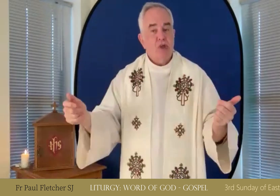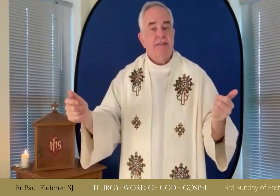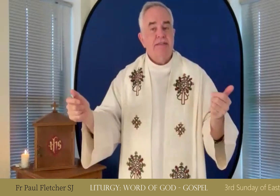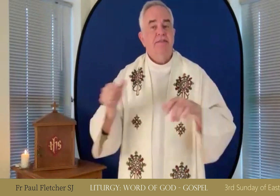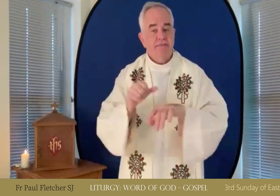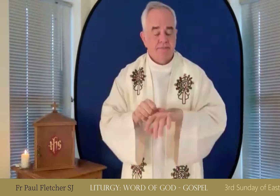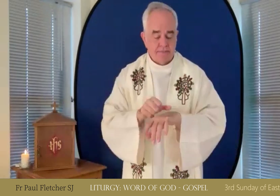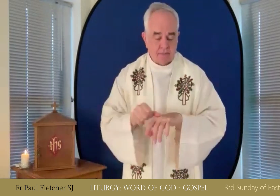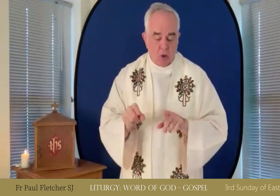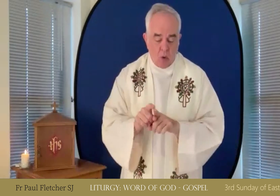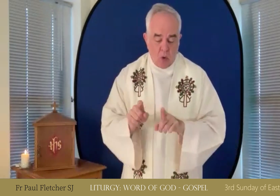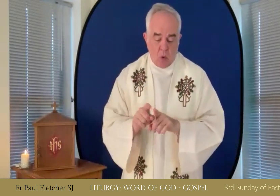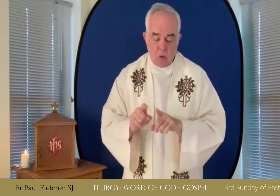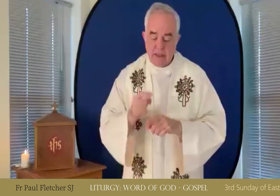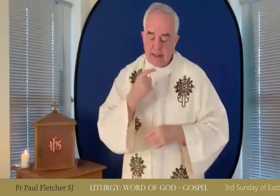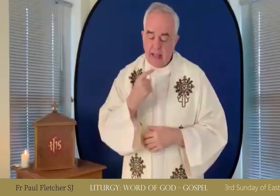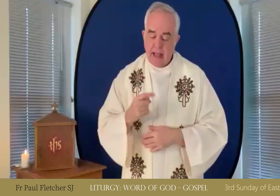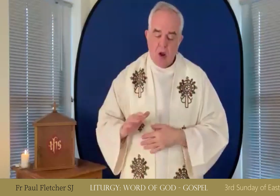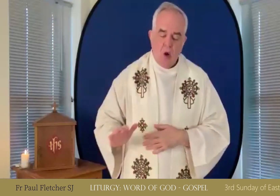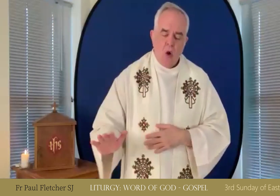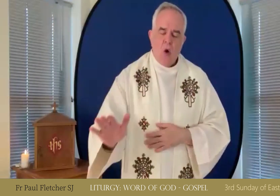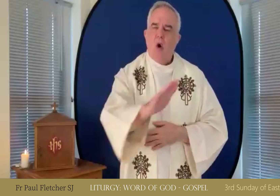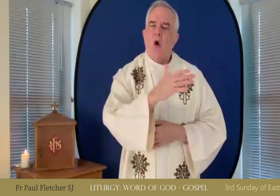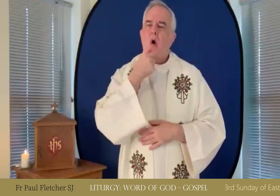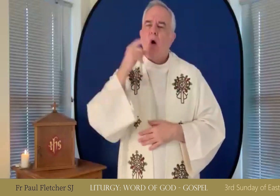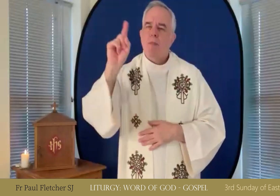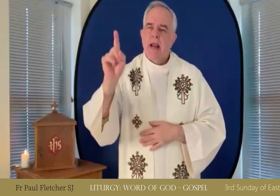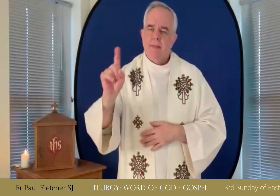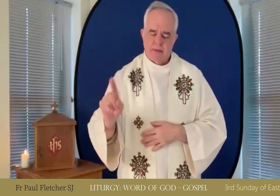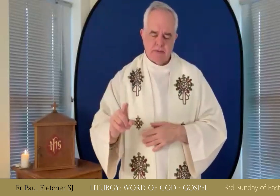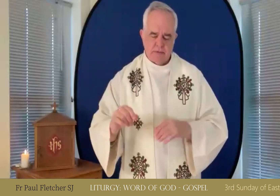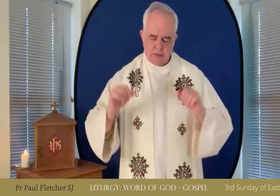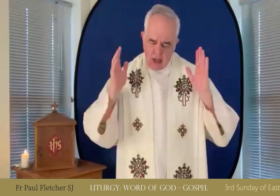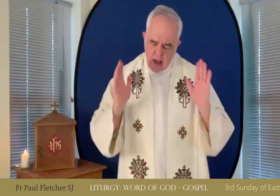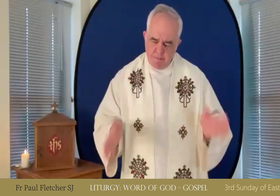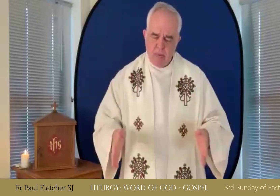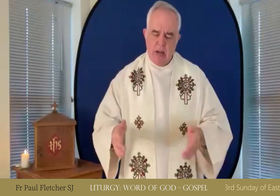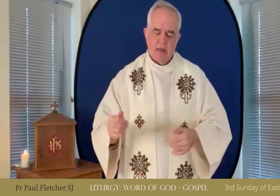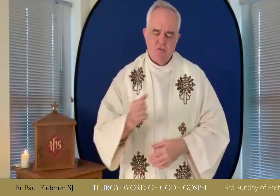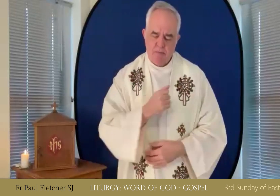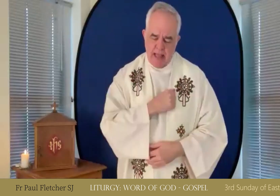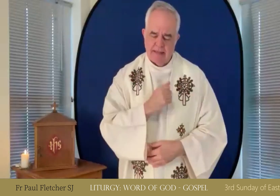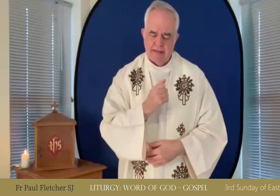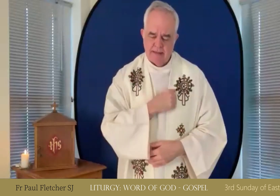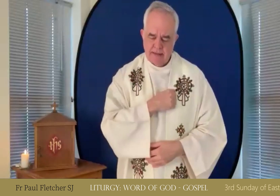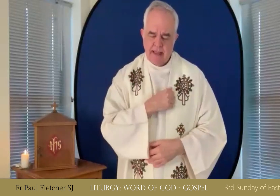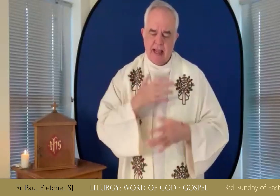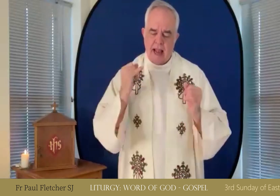Scriptures also say, all people must repent,